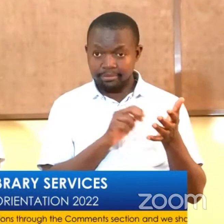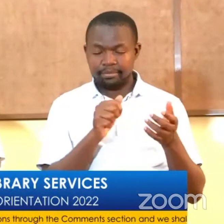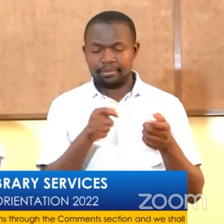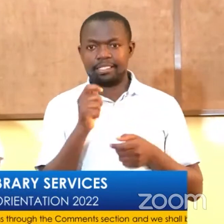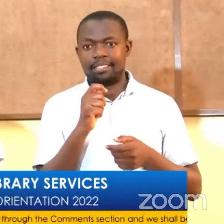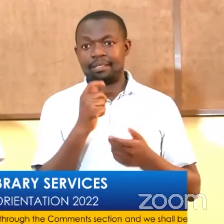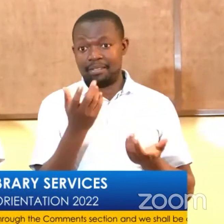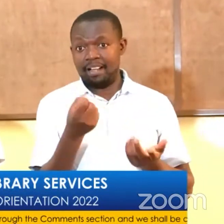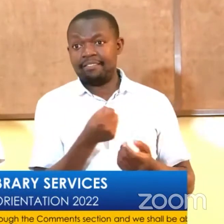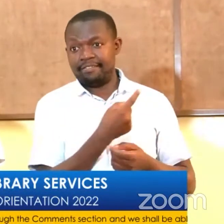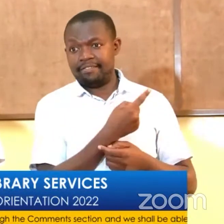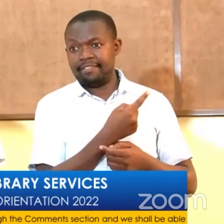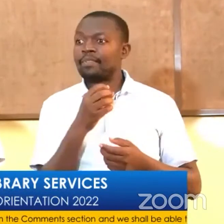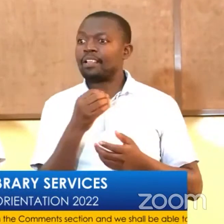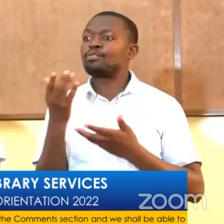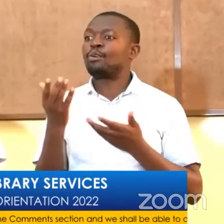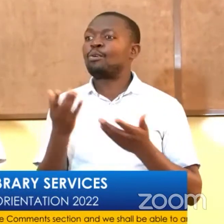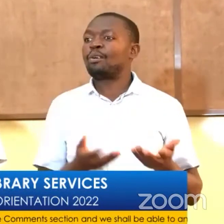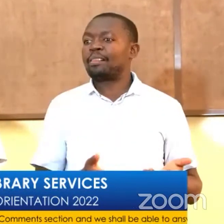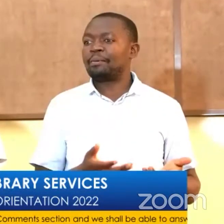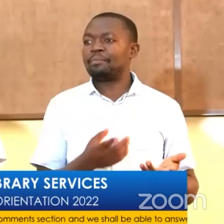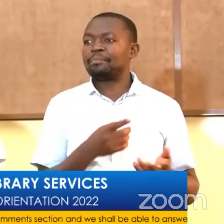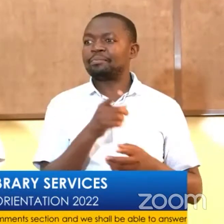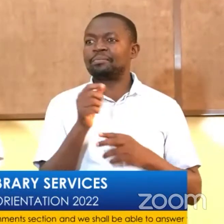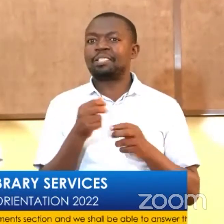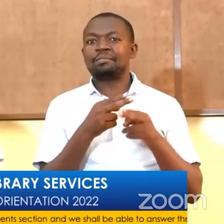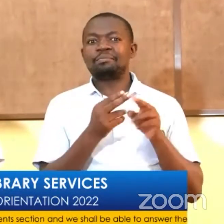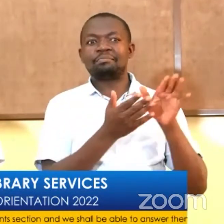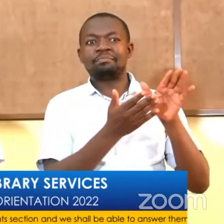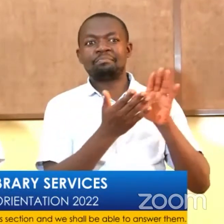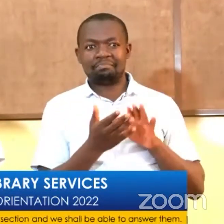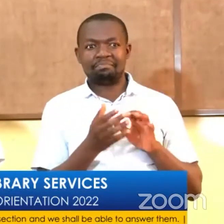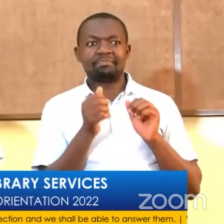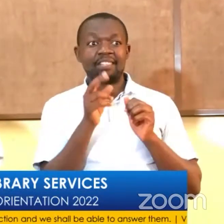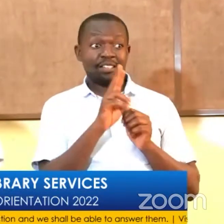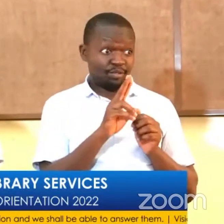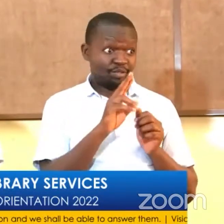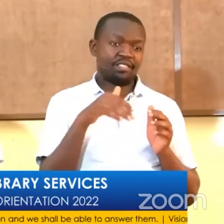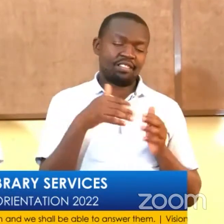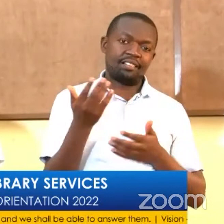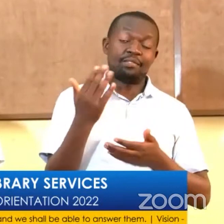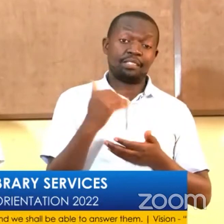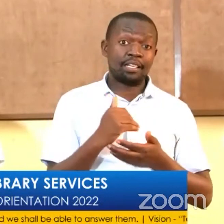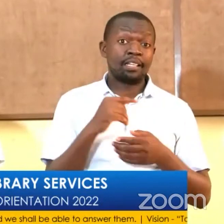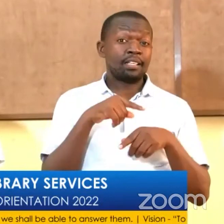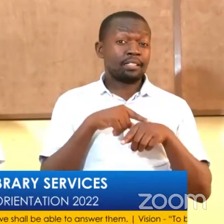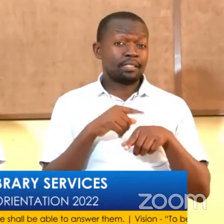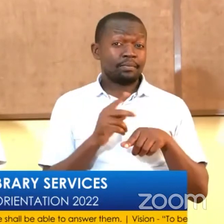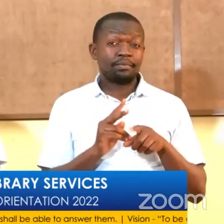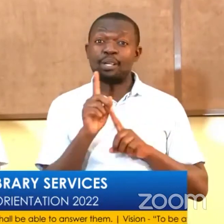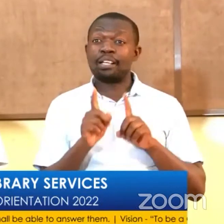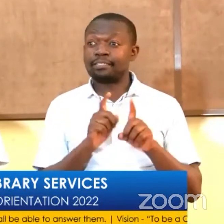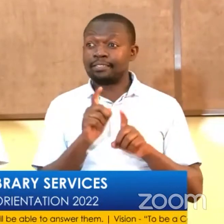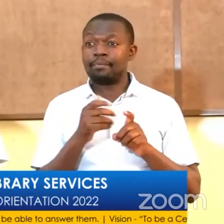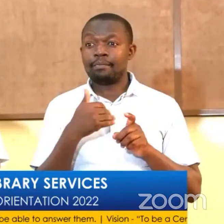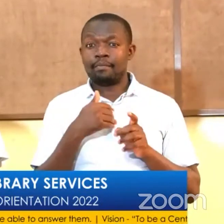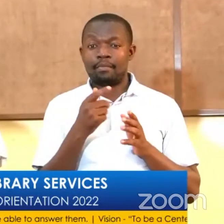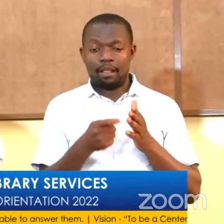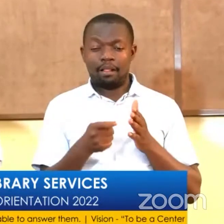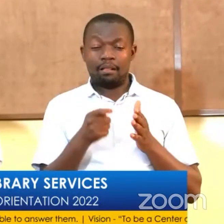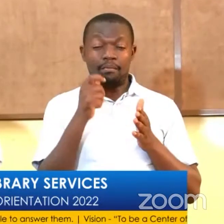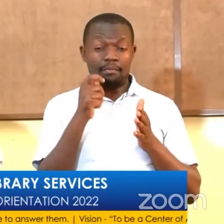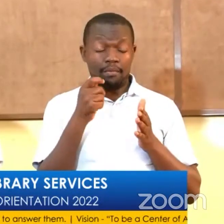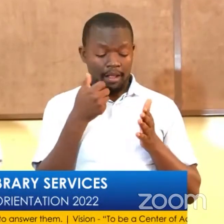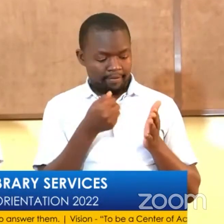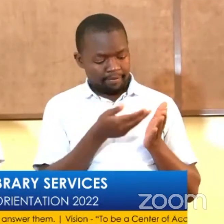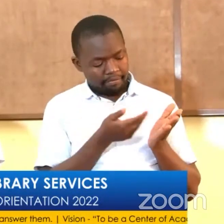you're welcome. You can borrow and use it and return. Even during examinations, the magnifiers, we give them